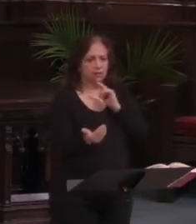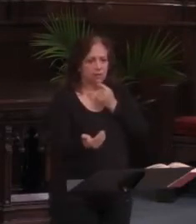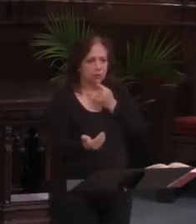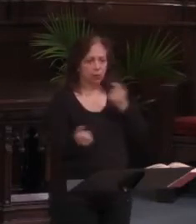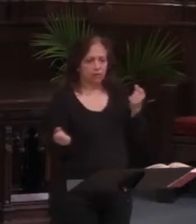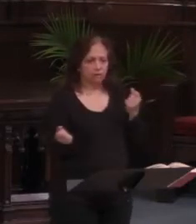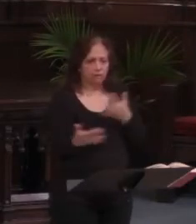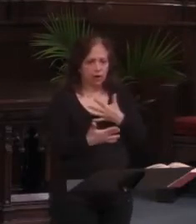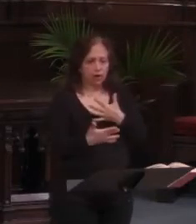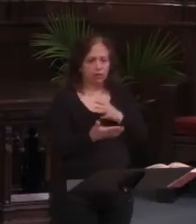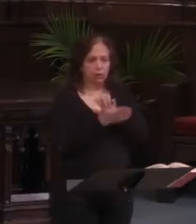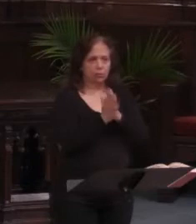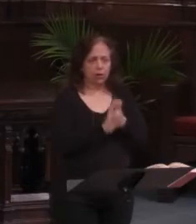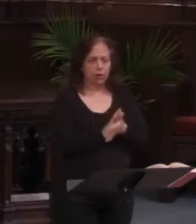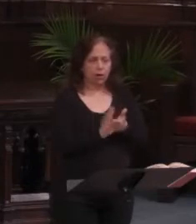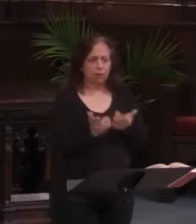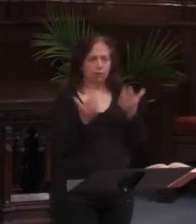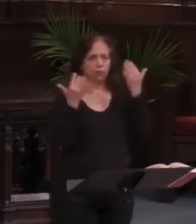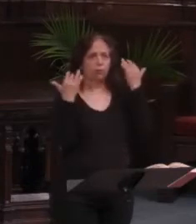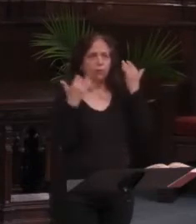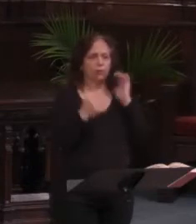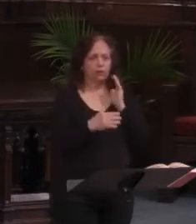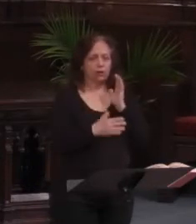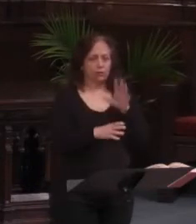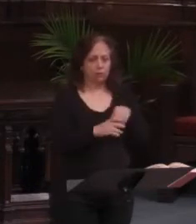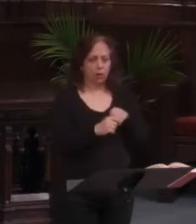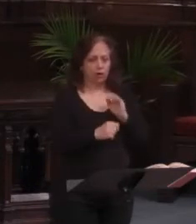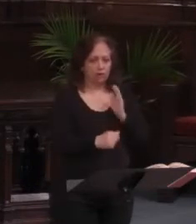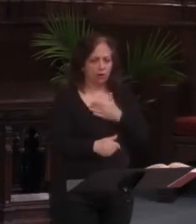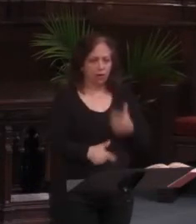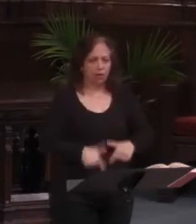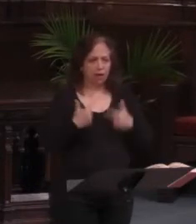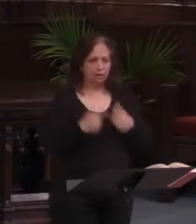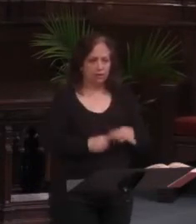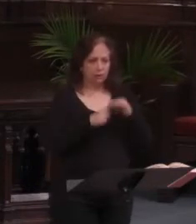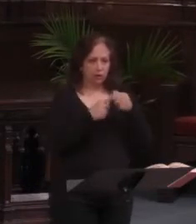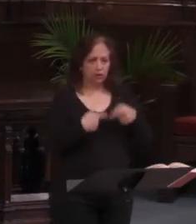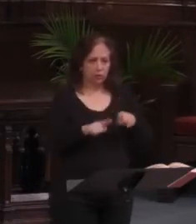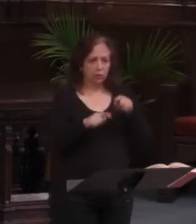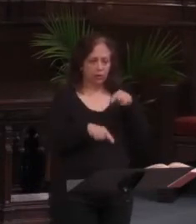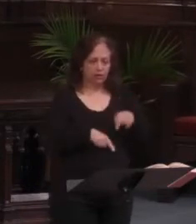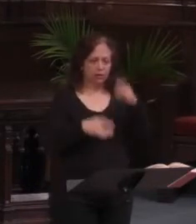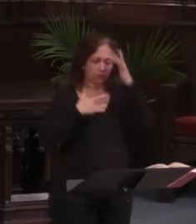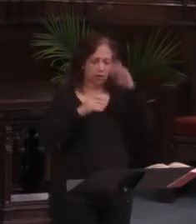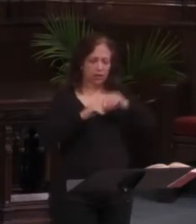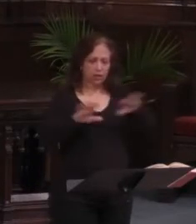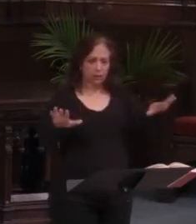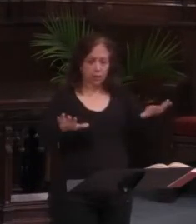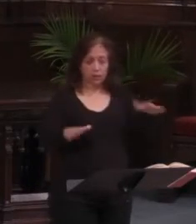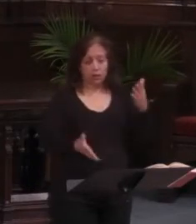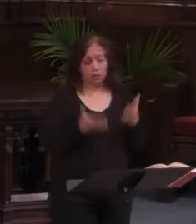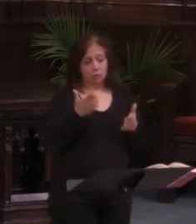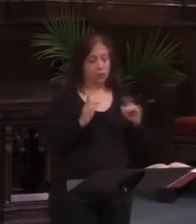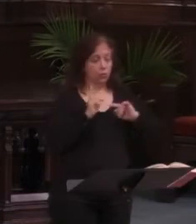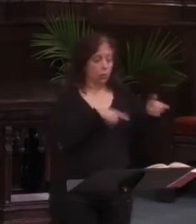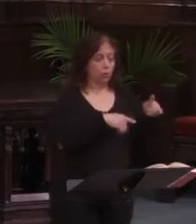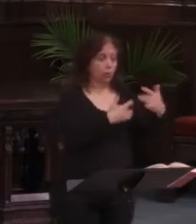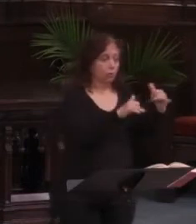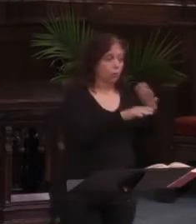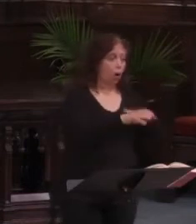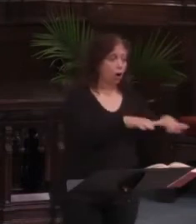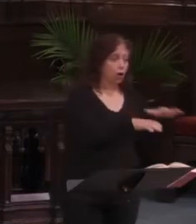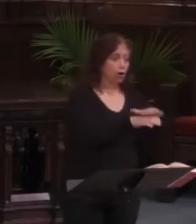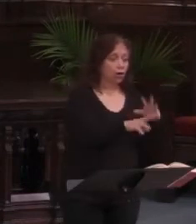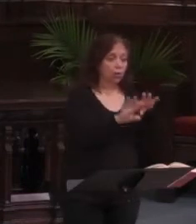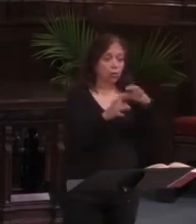and fears that have become part of our life, especially during this pandemic? Maybe the park, the